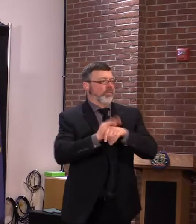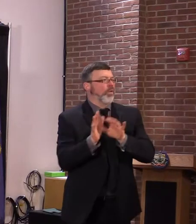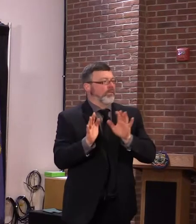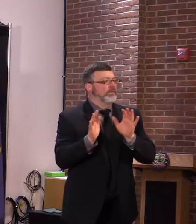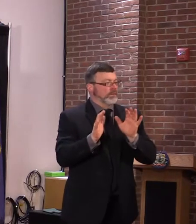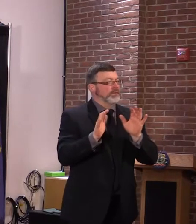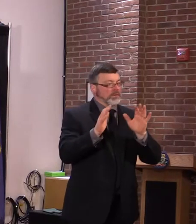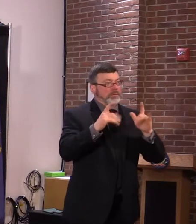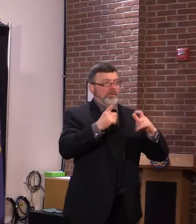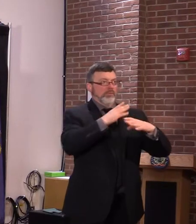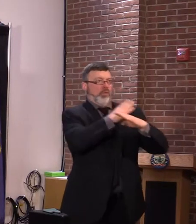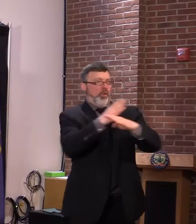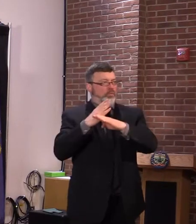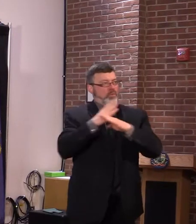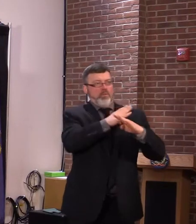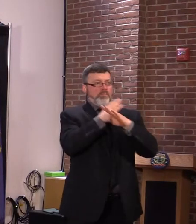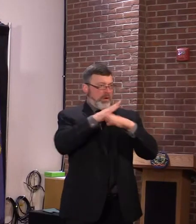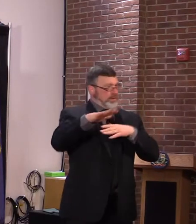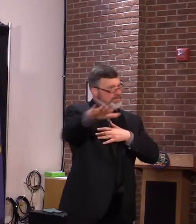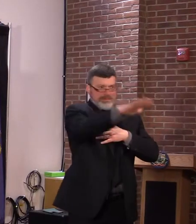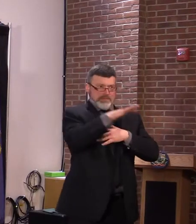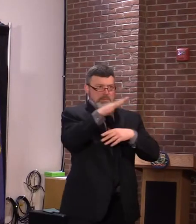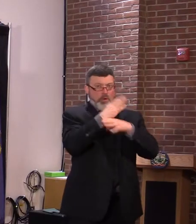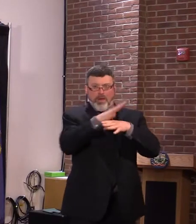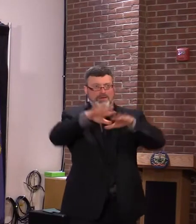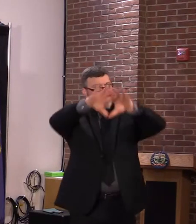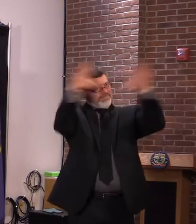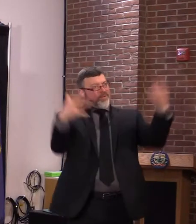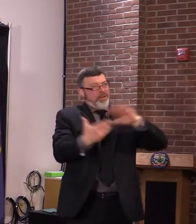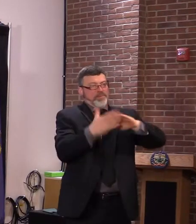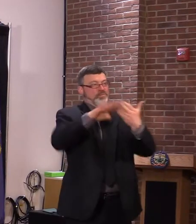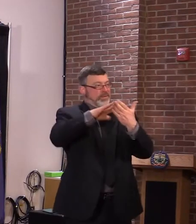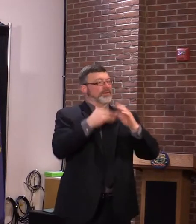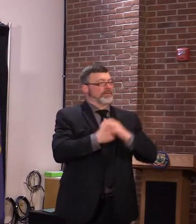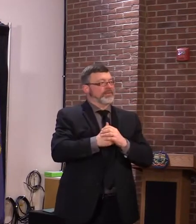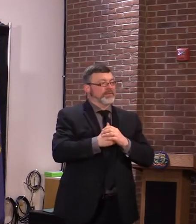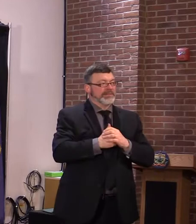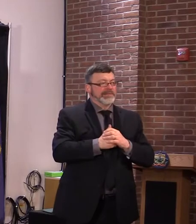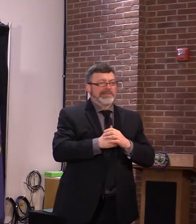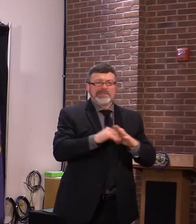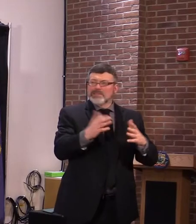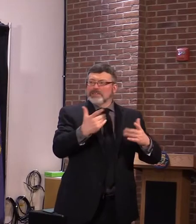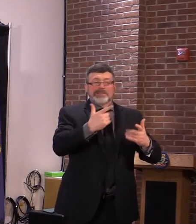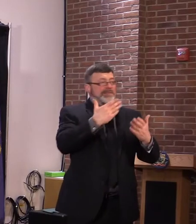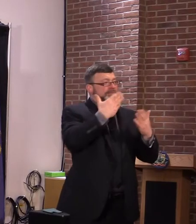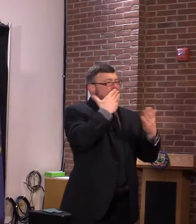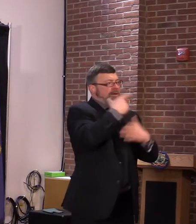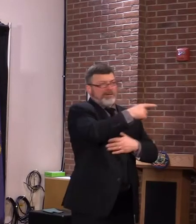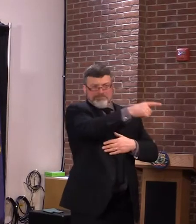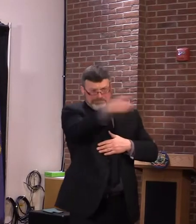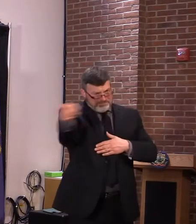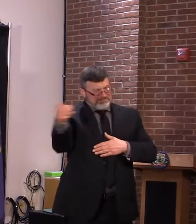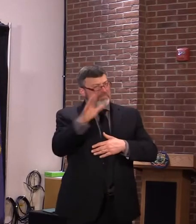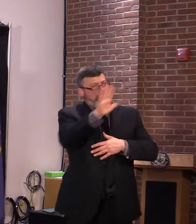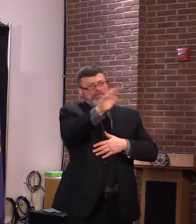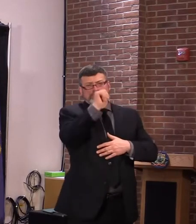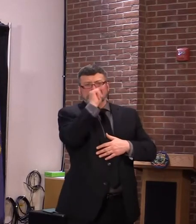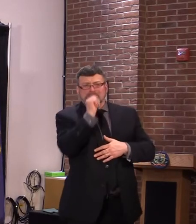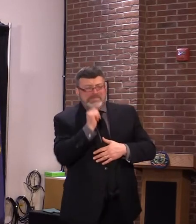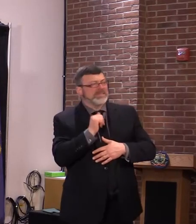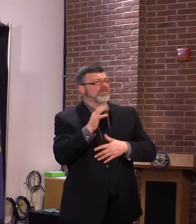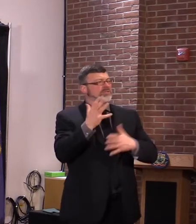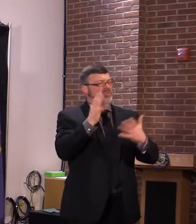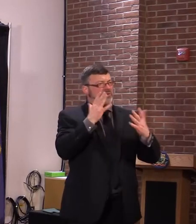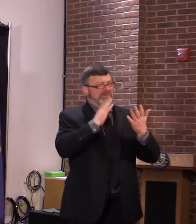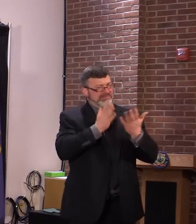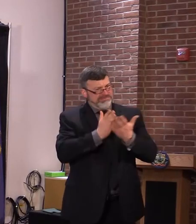forward. As always, I want to thank all Vermonters for their patience during this tumultuous time. I know how